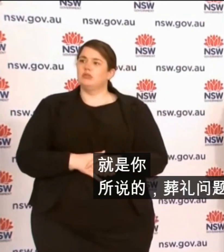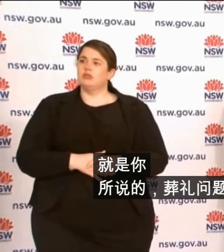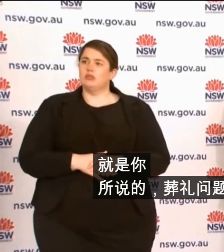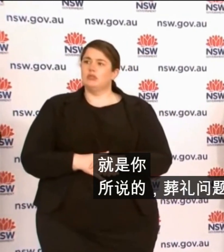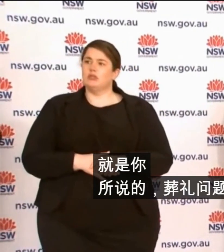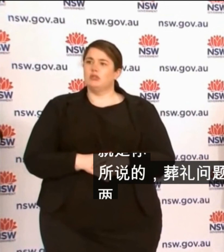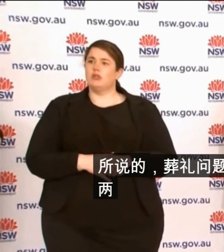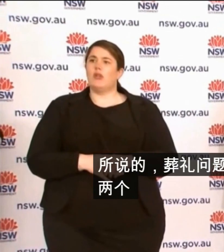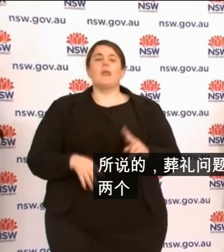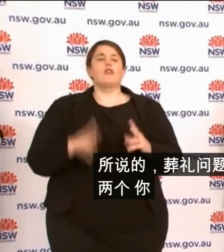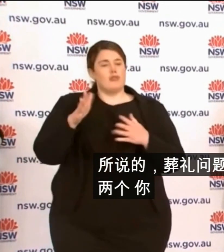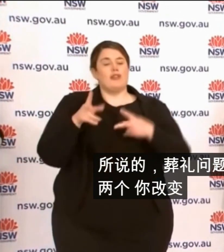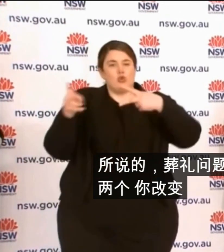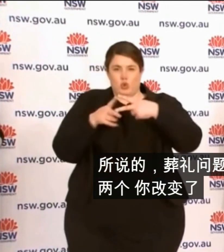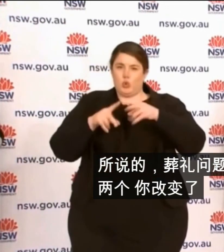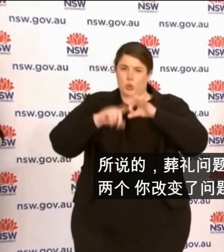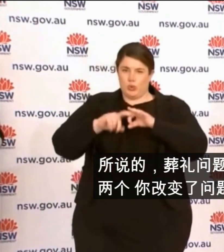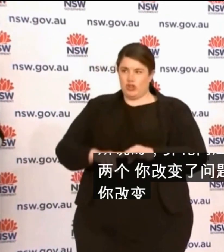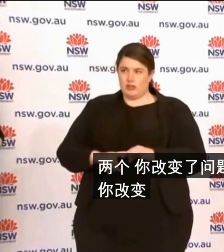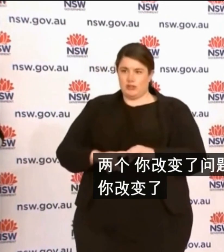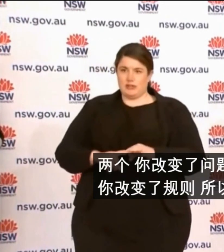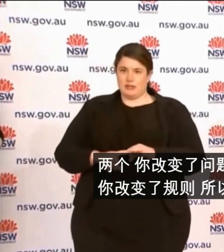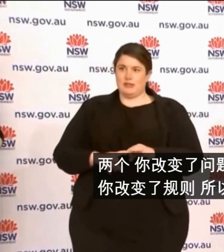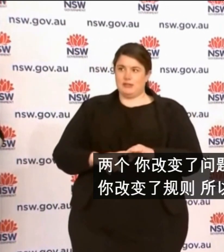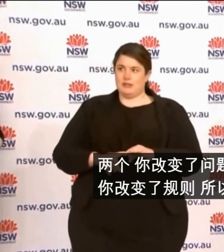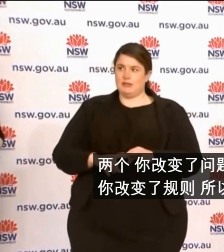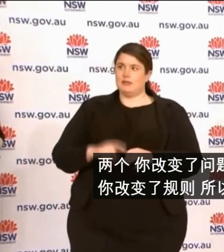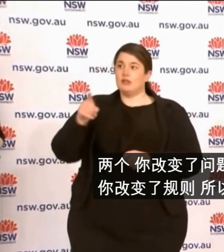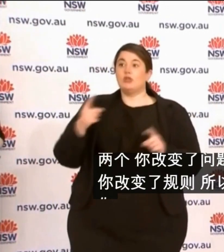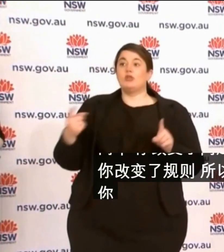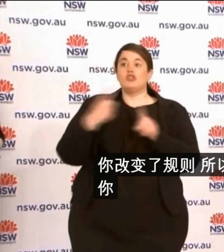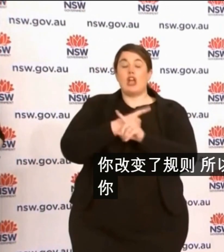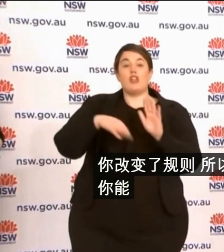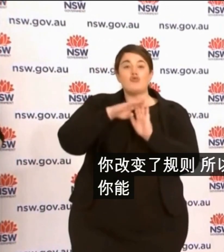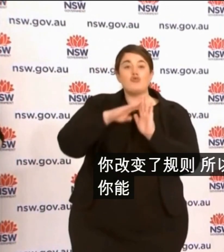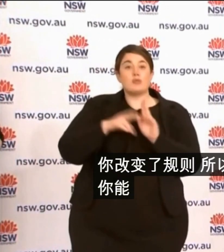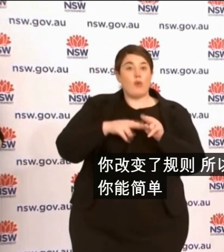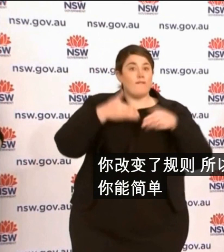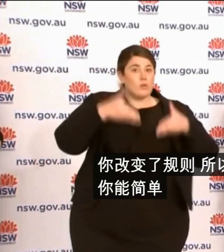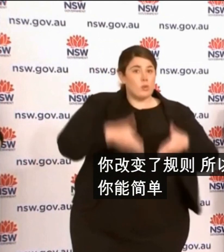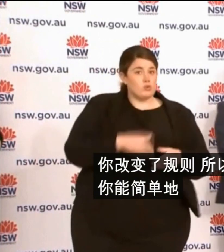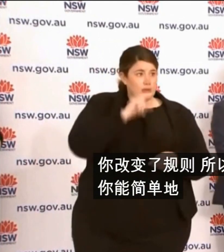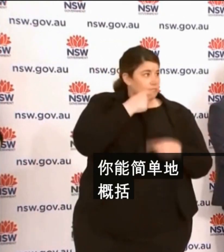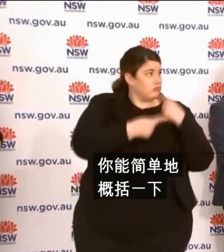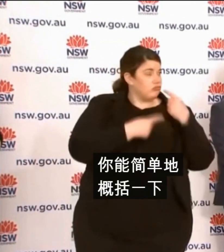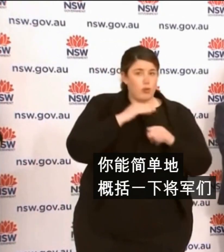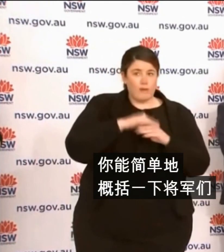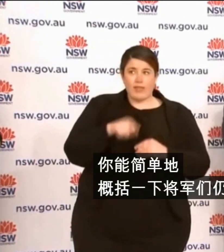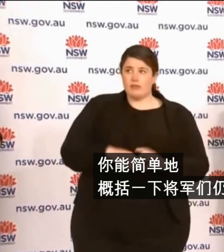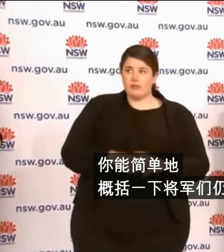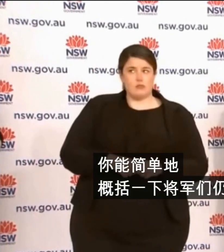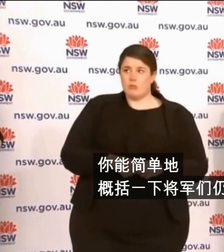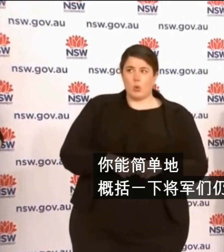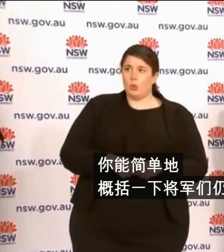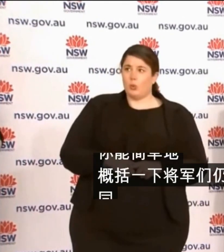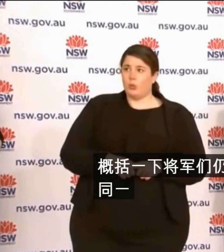funeral question. Yeah, two questions. So you've changed the rules. So you've changed the rules for funerals. Can you just outline? No, the funerals are still